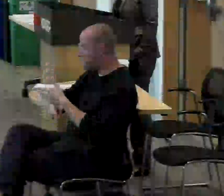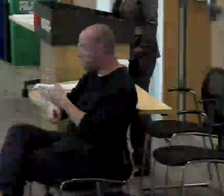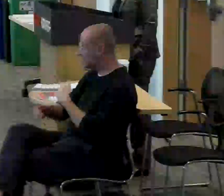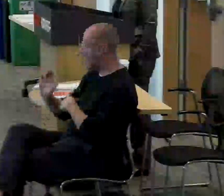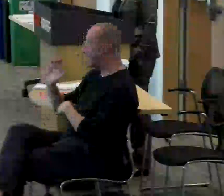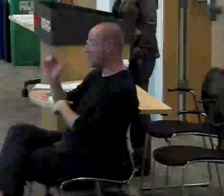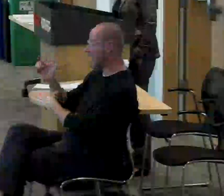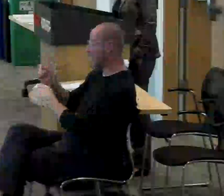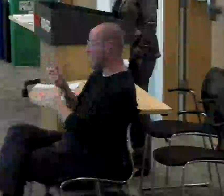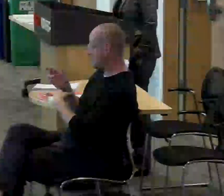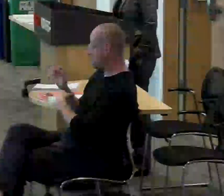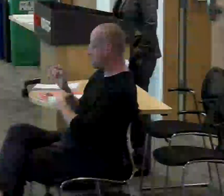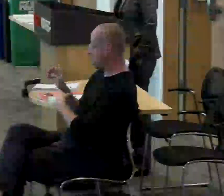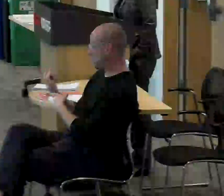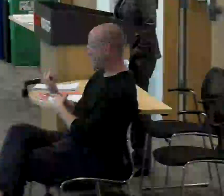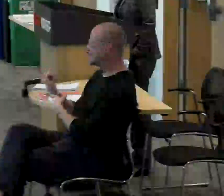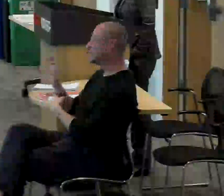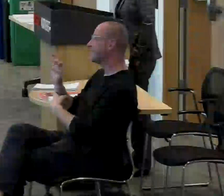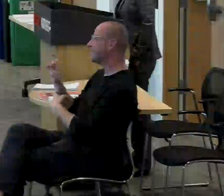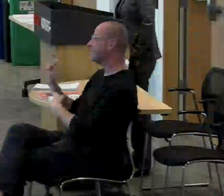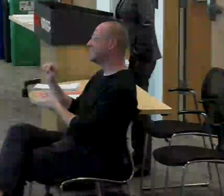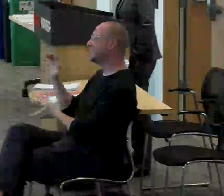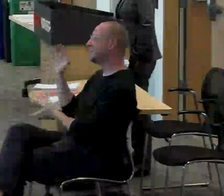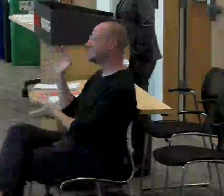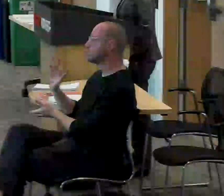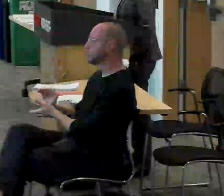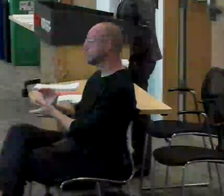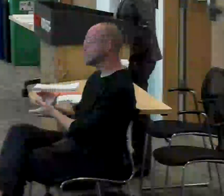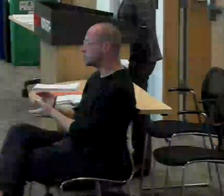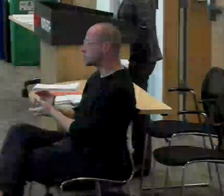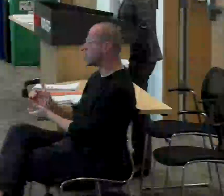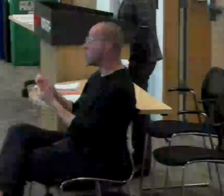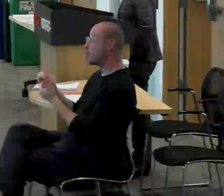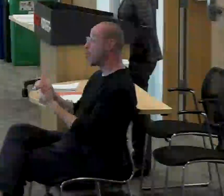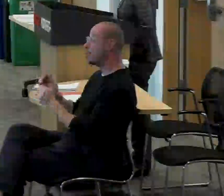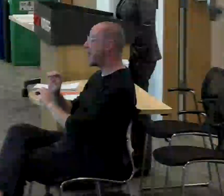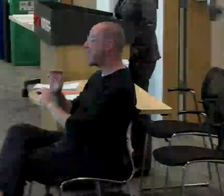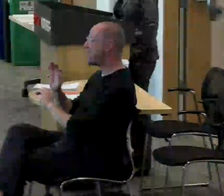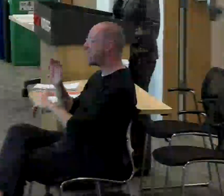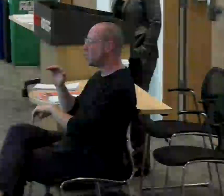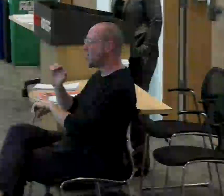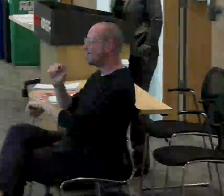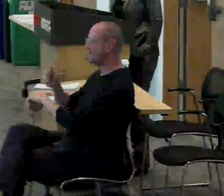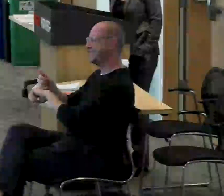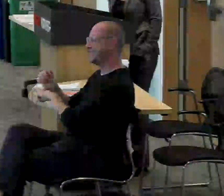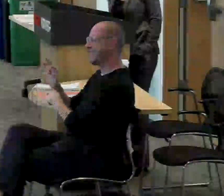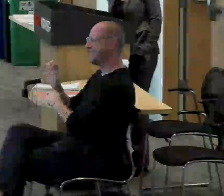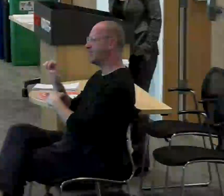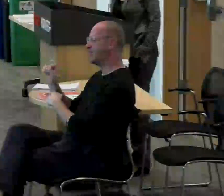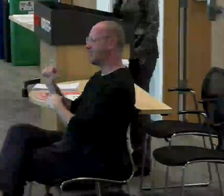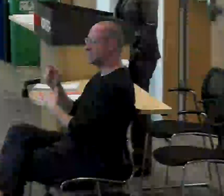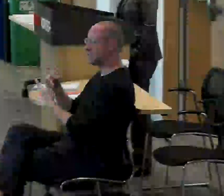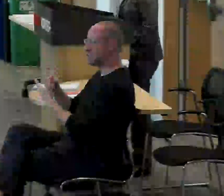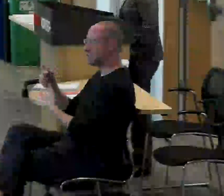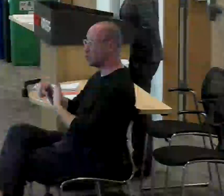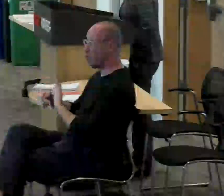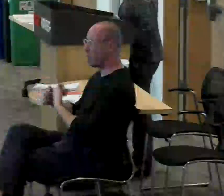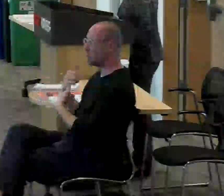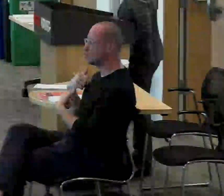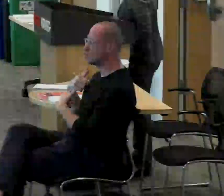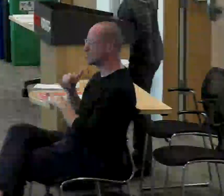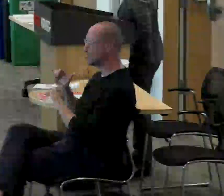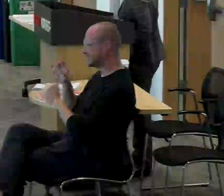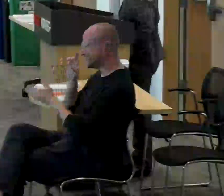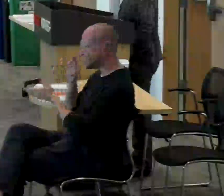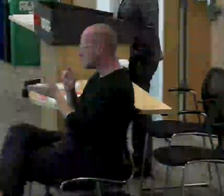don't have a fee structure for my program yet. That's what we're working on right now. But that was something that was of high importance. Am